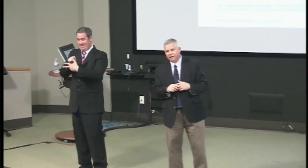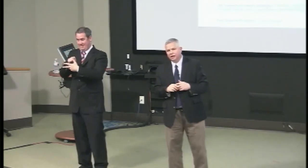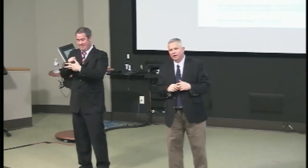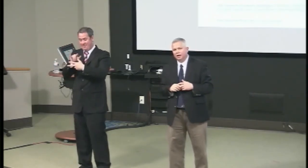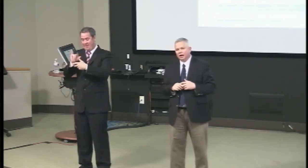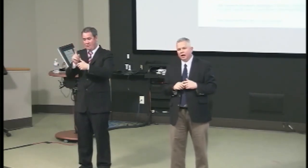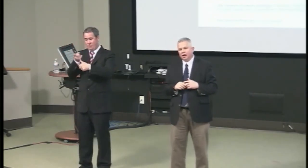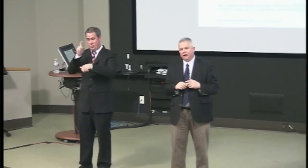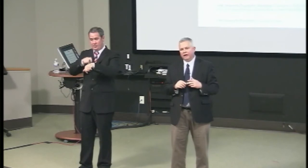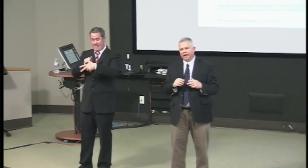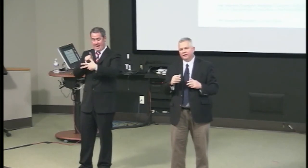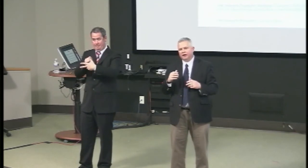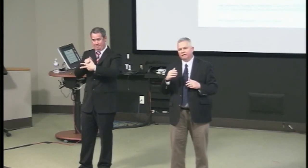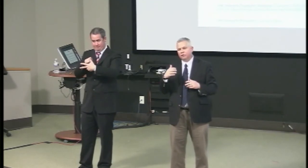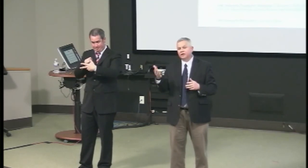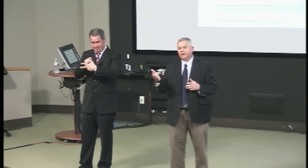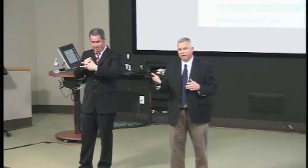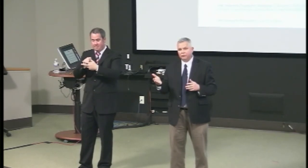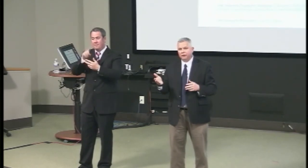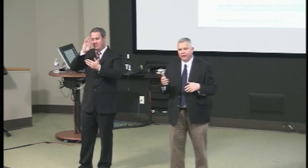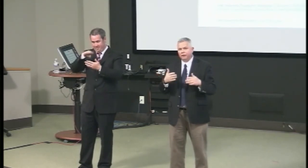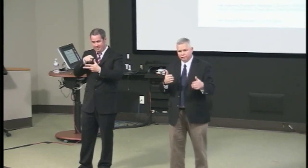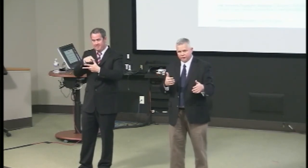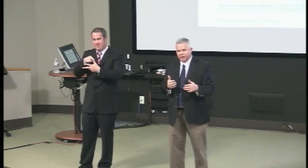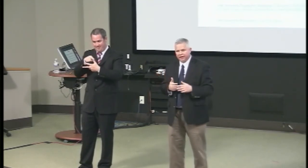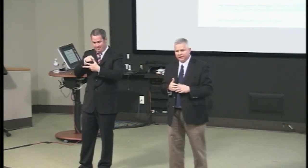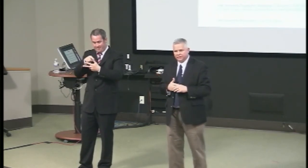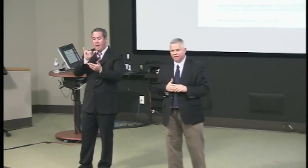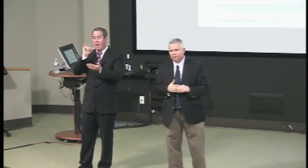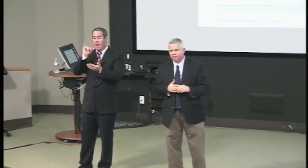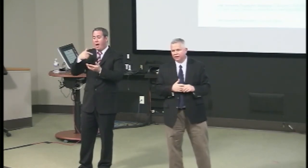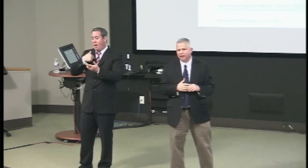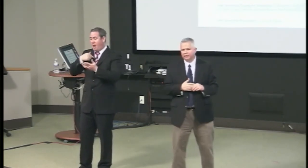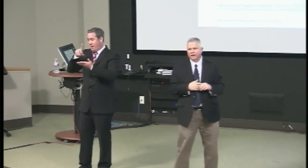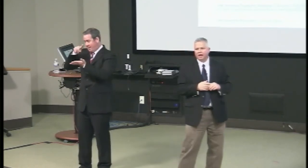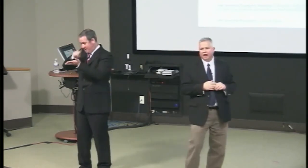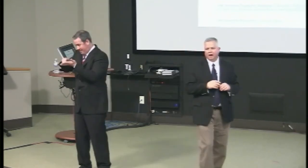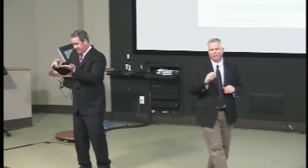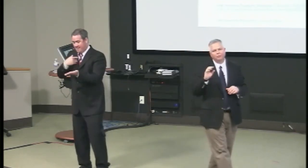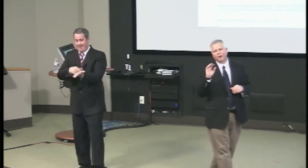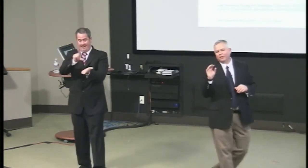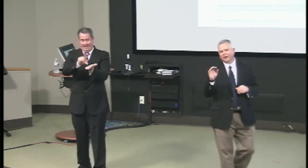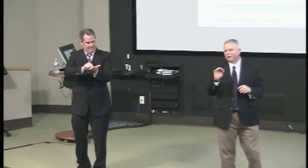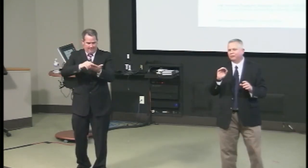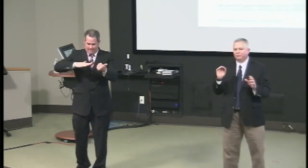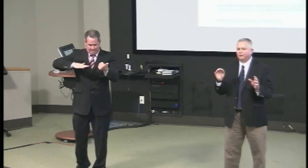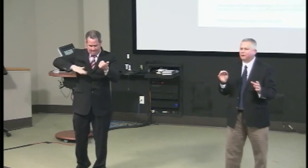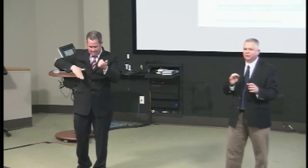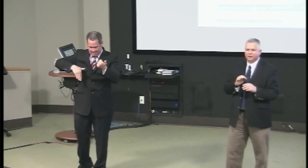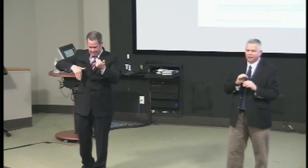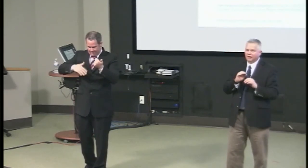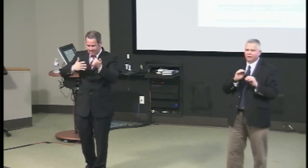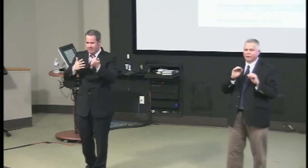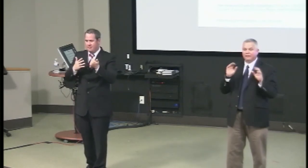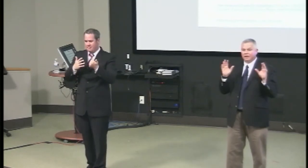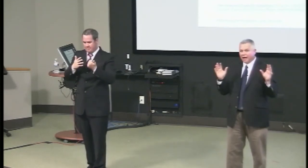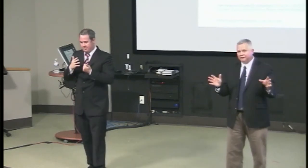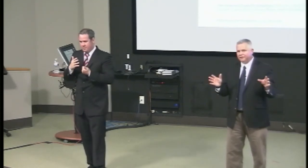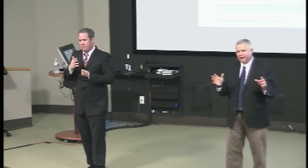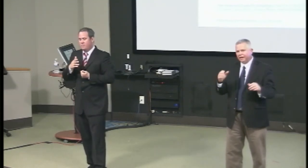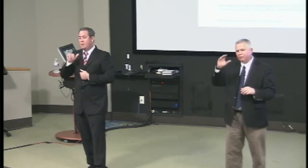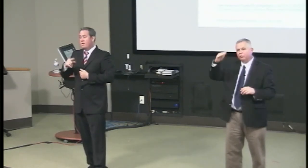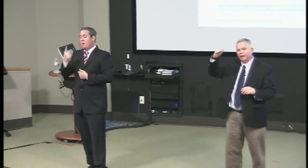Nicole Landy, and of course Elena Grigorenko, who's our geneticist on the project. The one thing, you know,